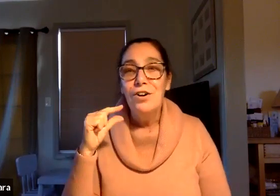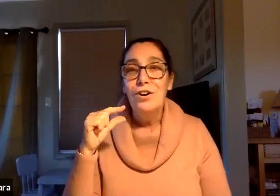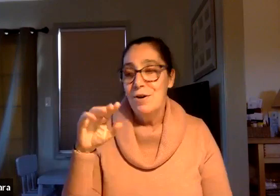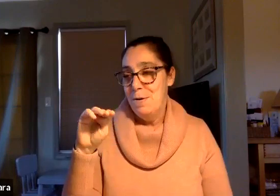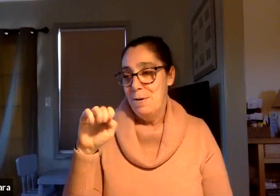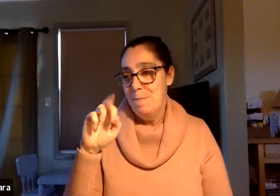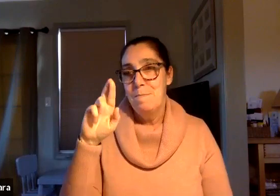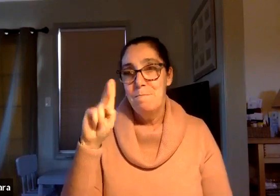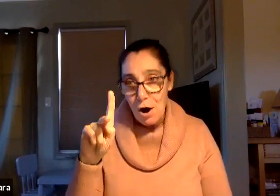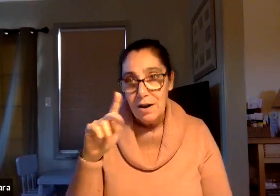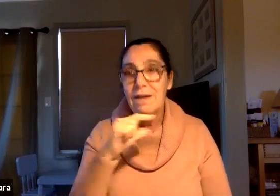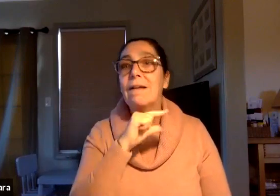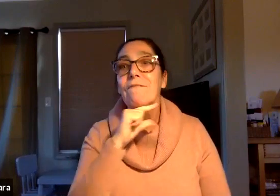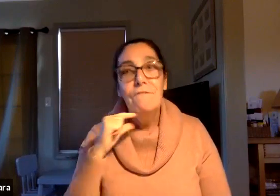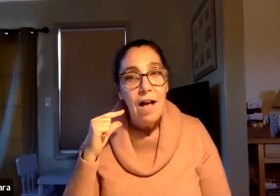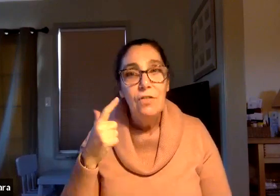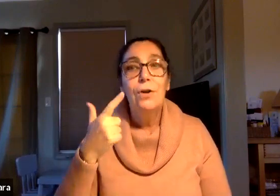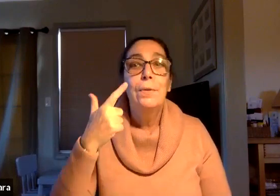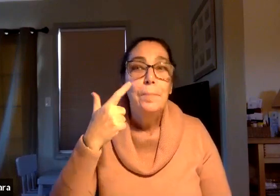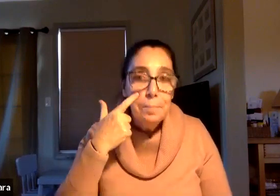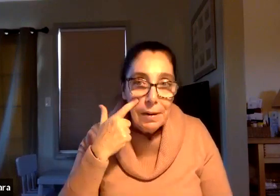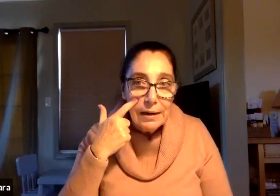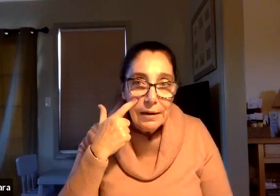Father Mark. Father Min.